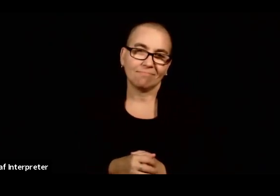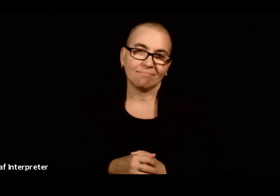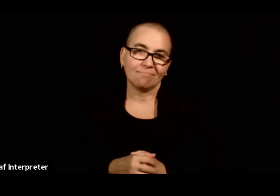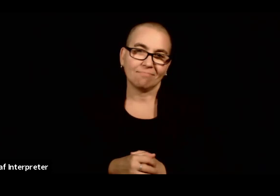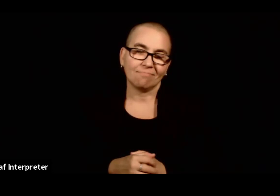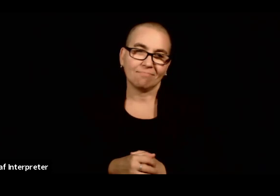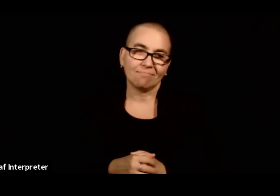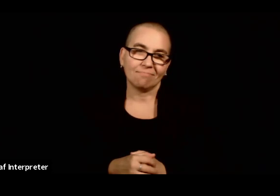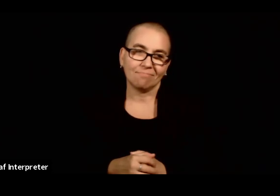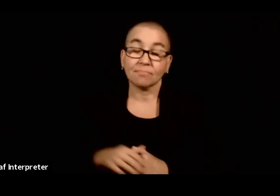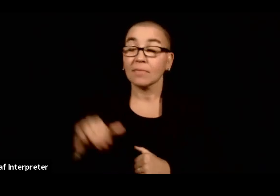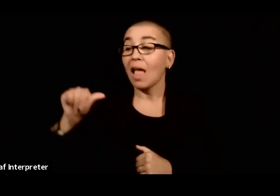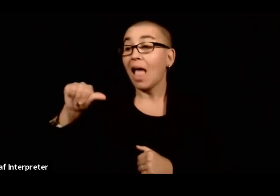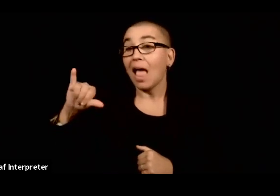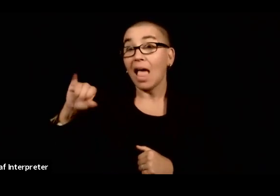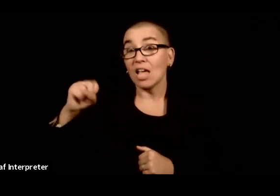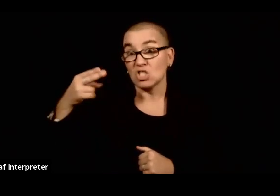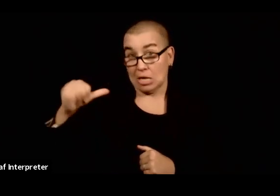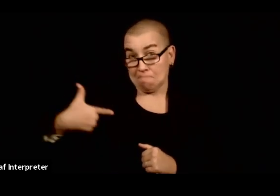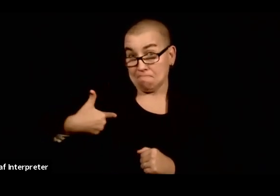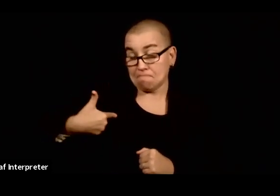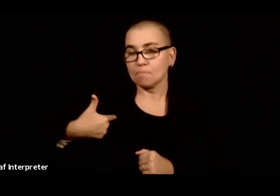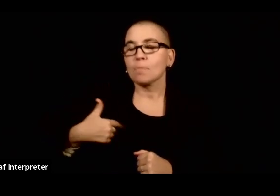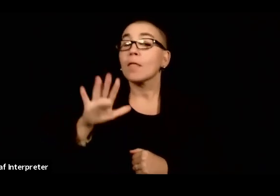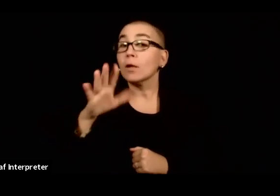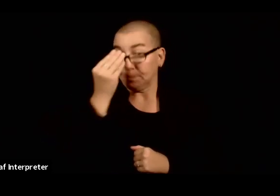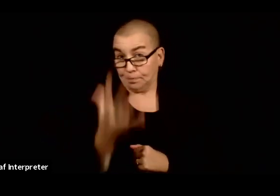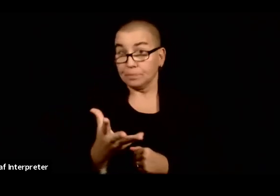implemented in certainly the majority of facilities.